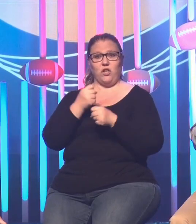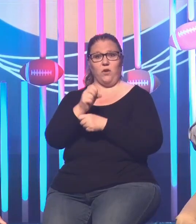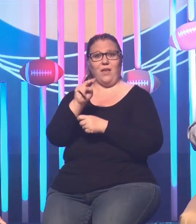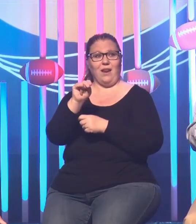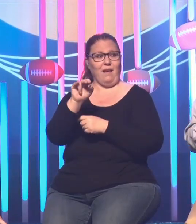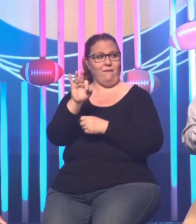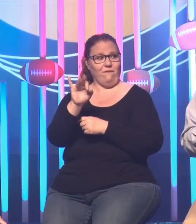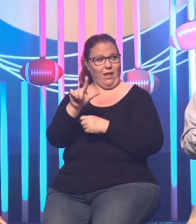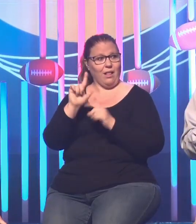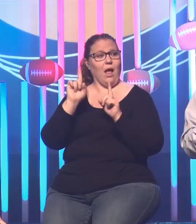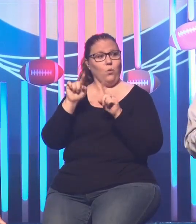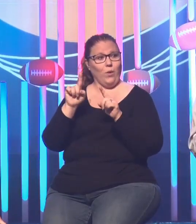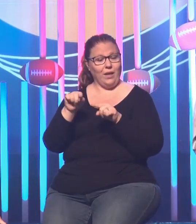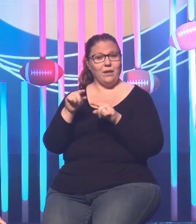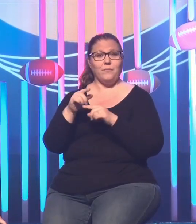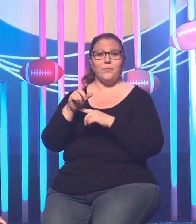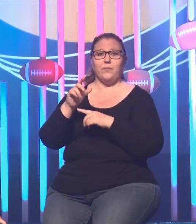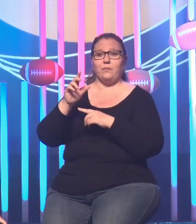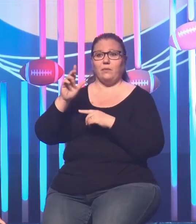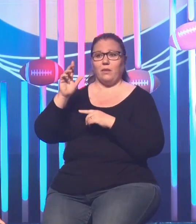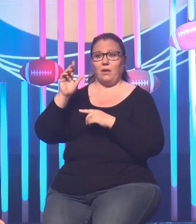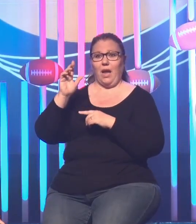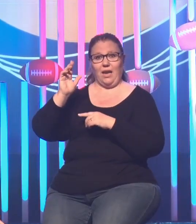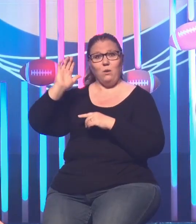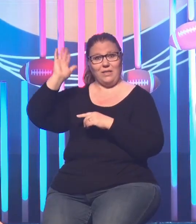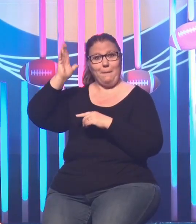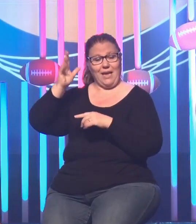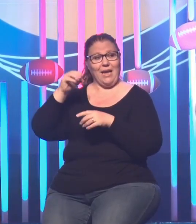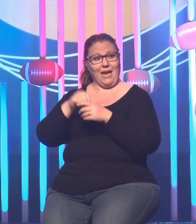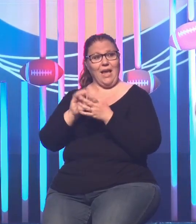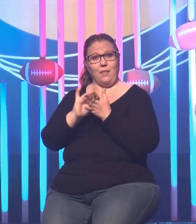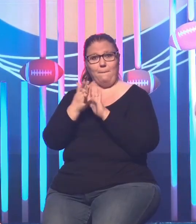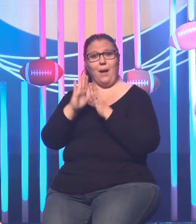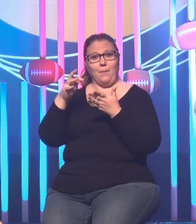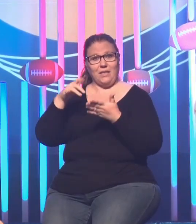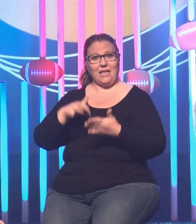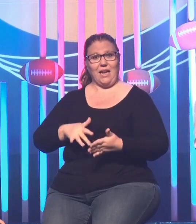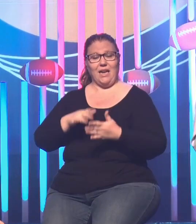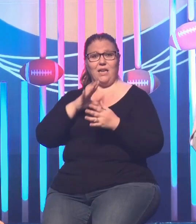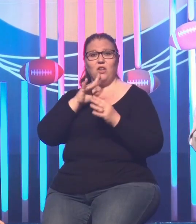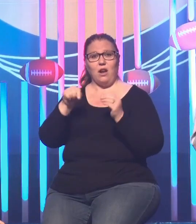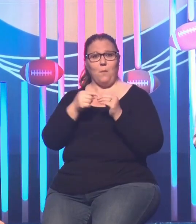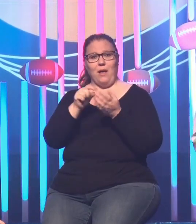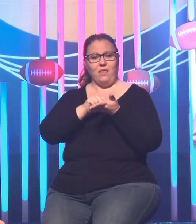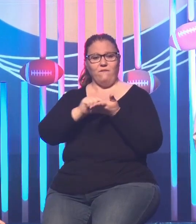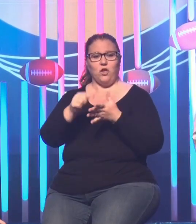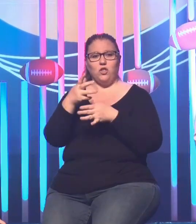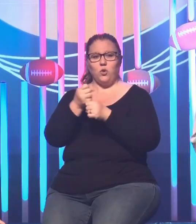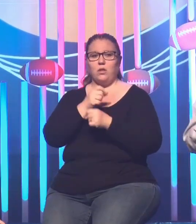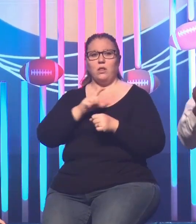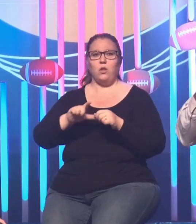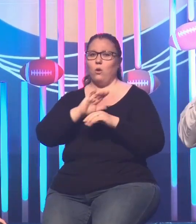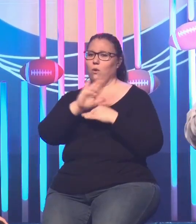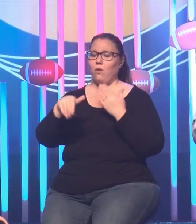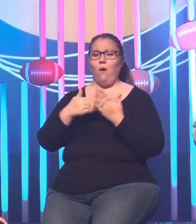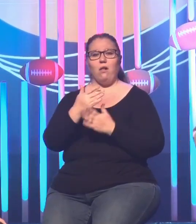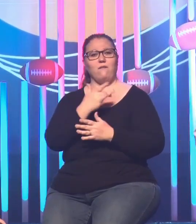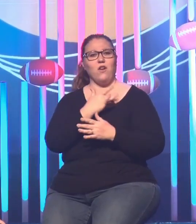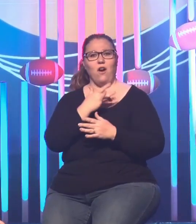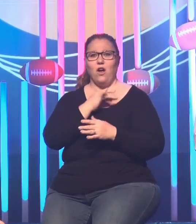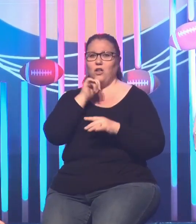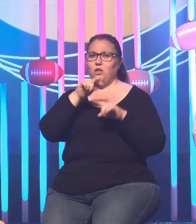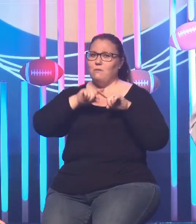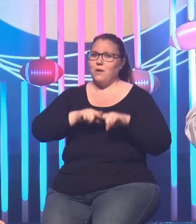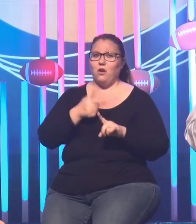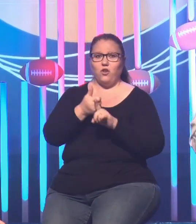know, I went in and he was speaking in a Bible study. And he went over this wonderful verse, trust in the Lord with all of your heart, lean not on your